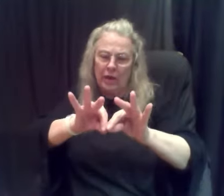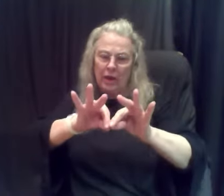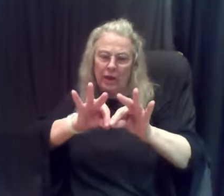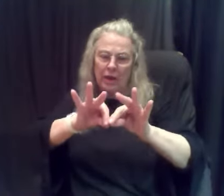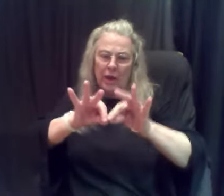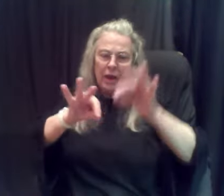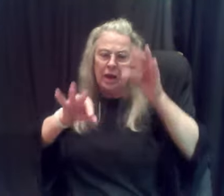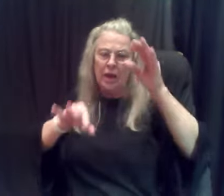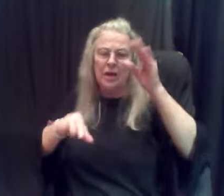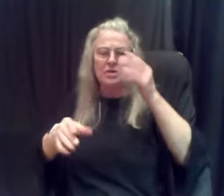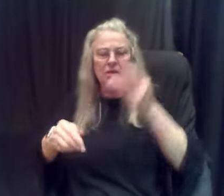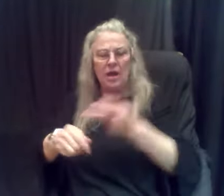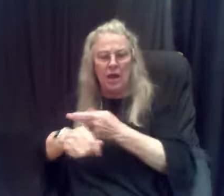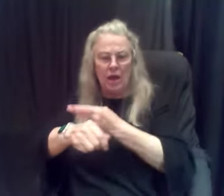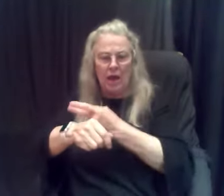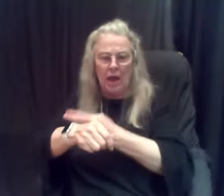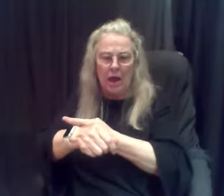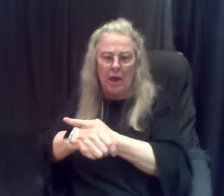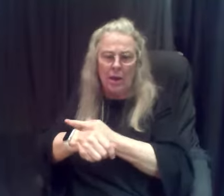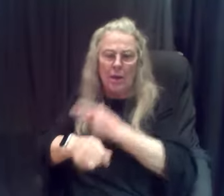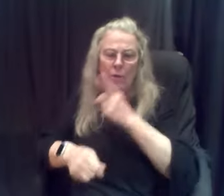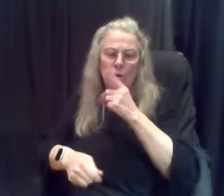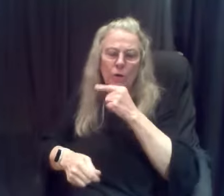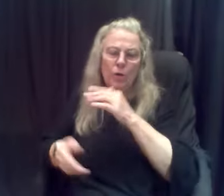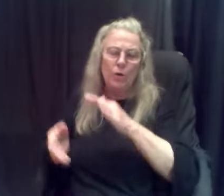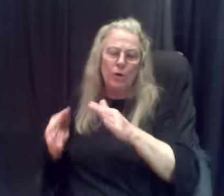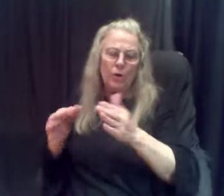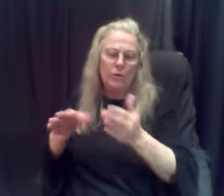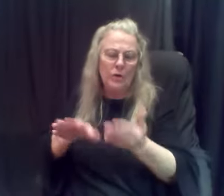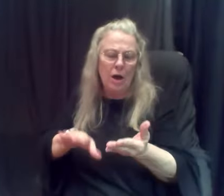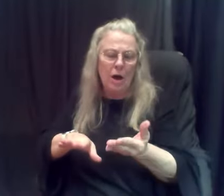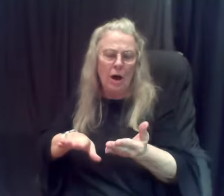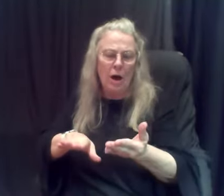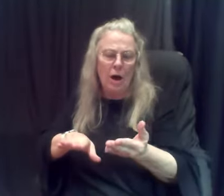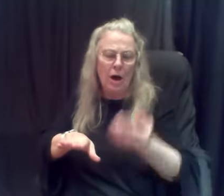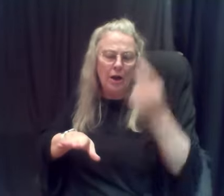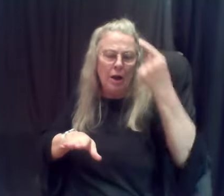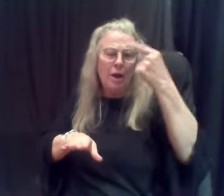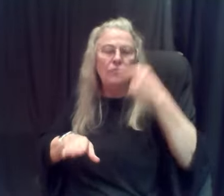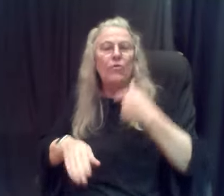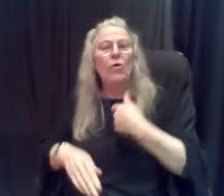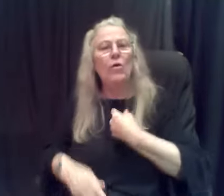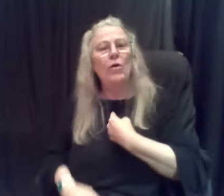worthy is the Lamb who died for me.